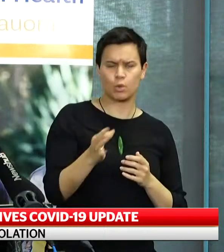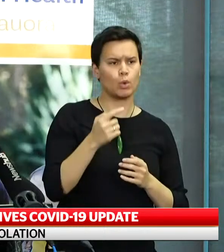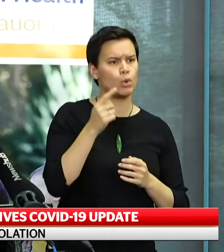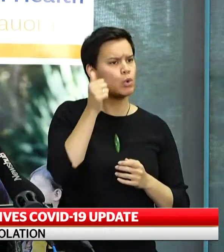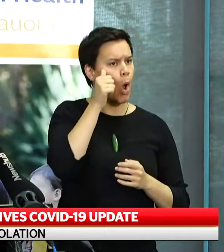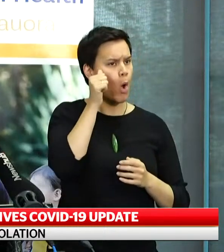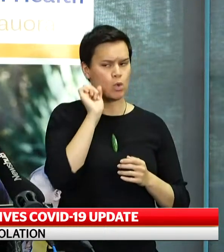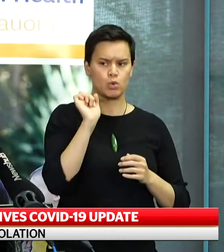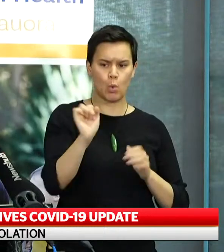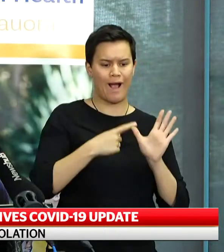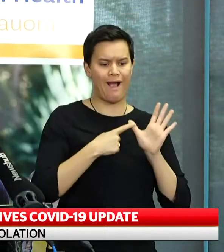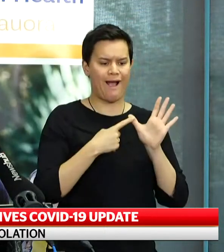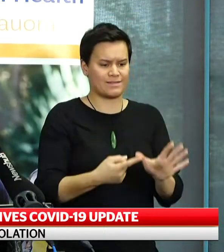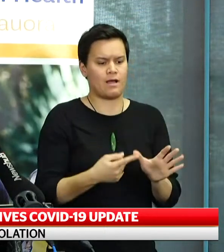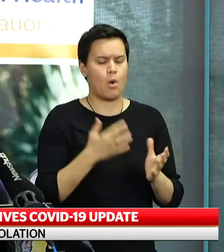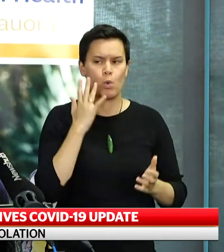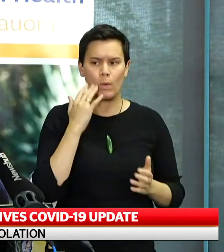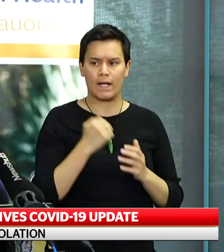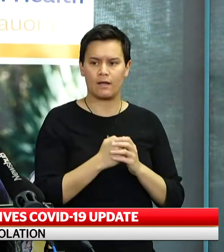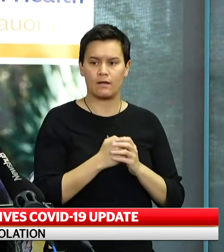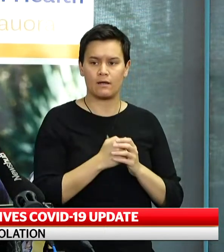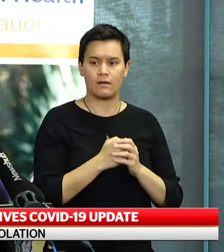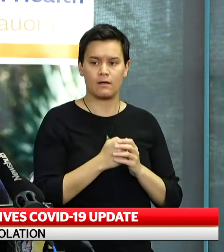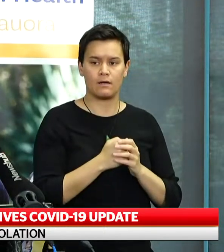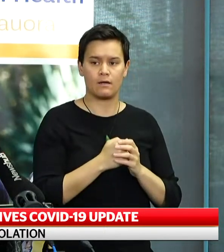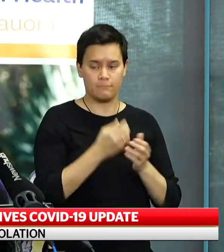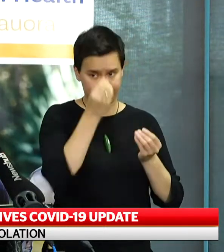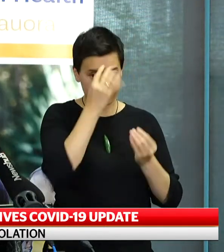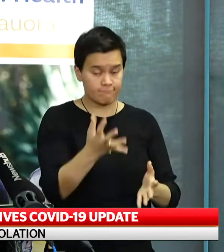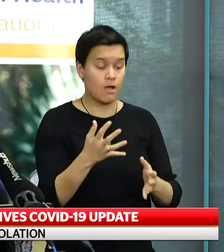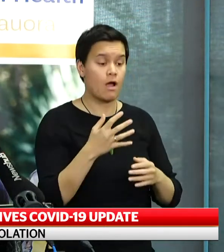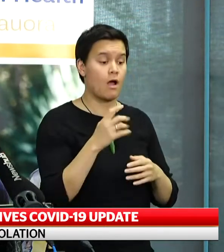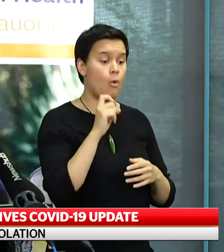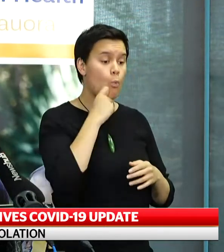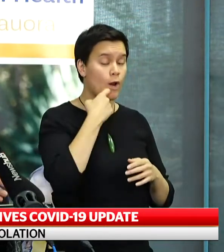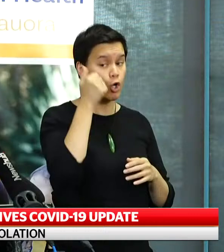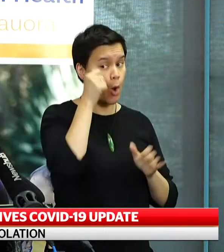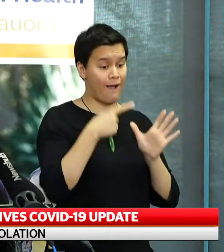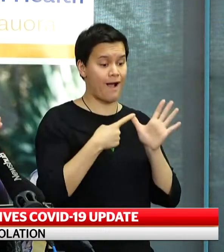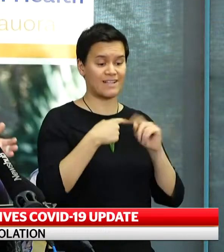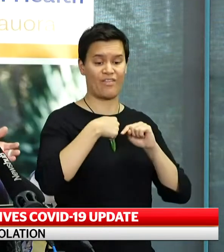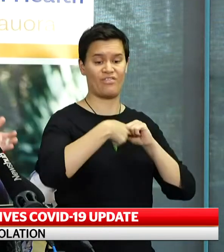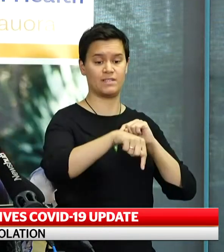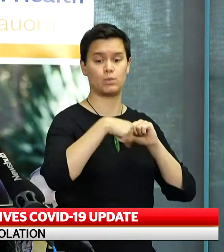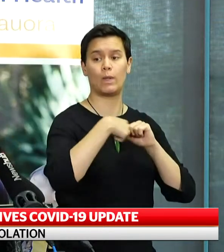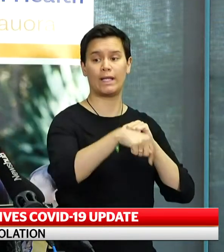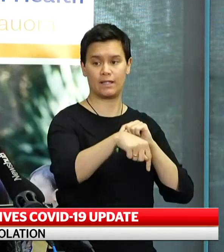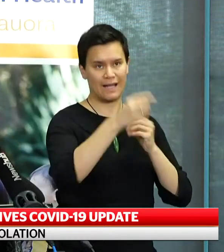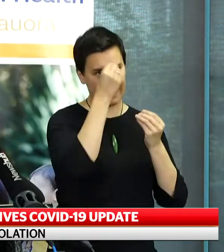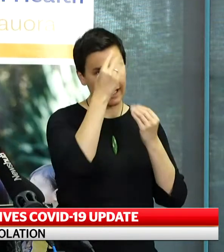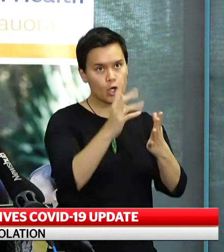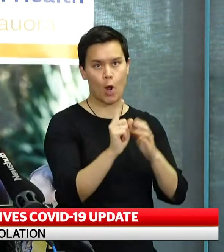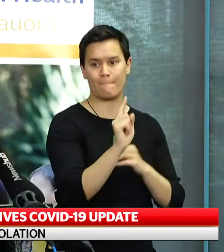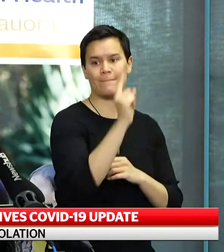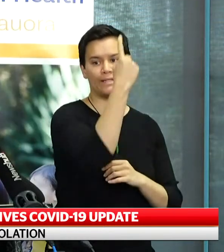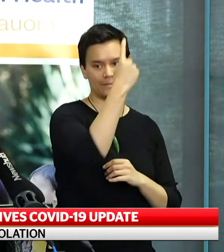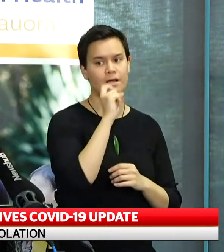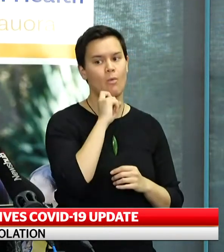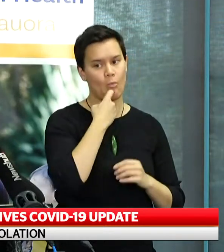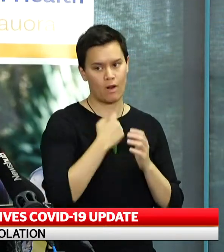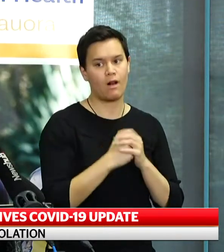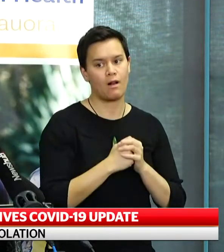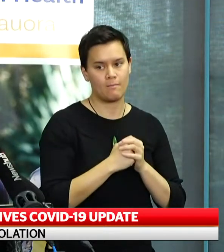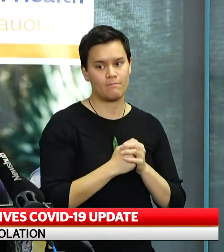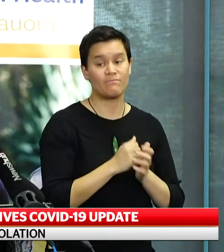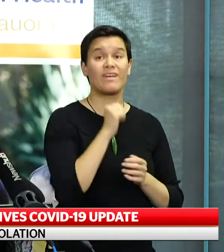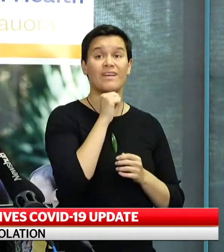advice of the Minister this week. And in the meantime, our plan is that any replacement crew members coming in, if they're there for